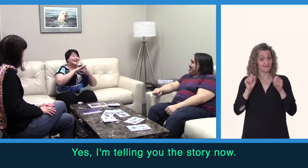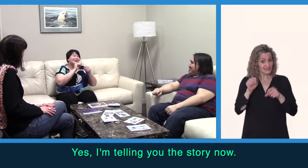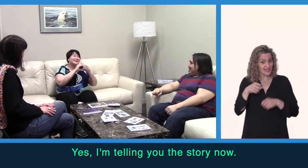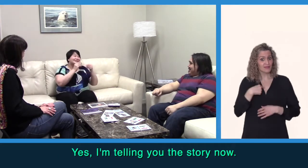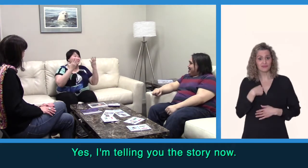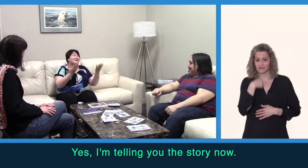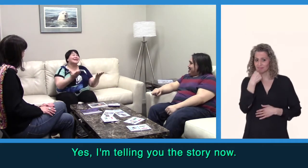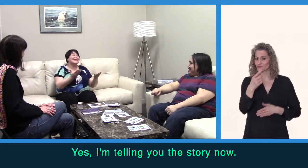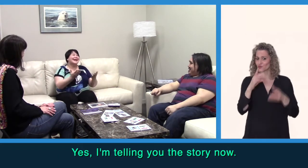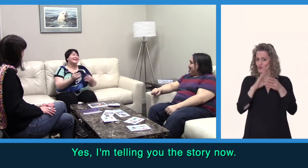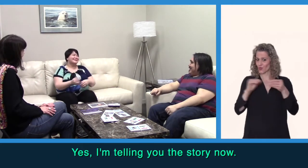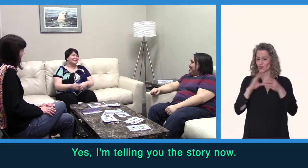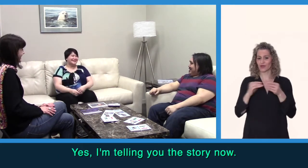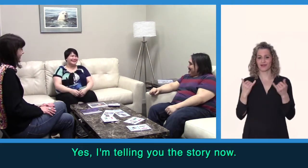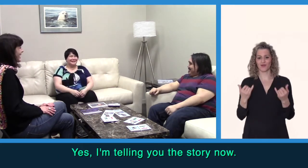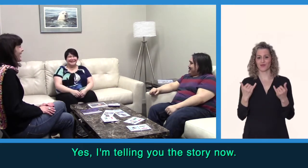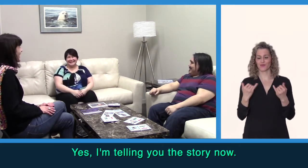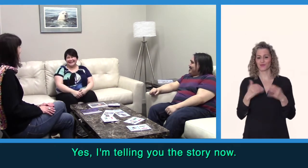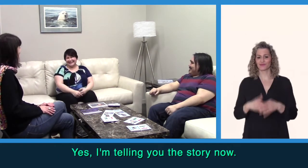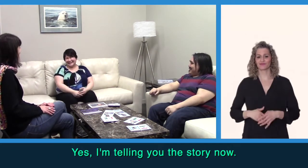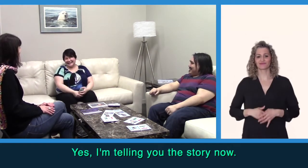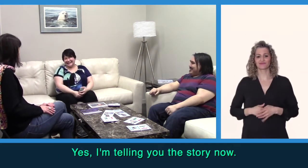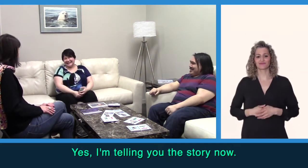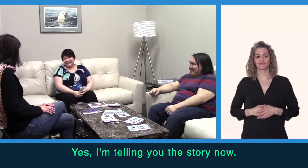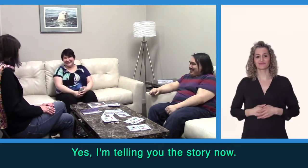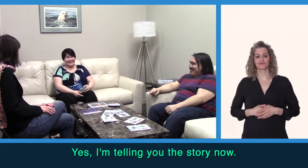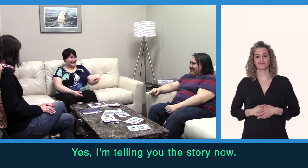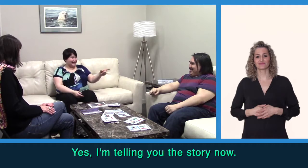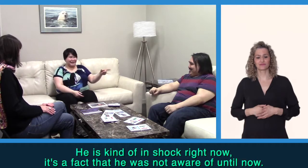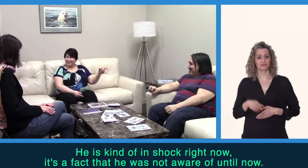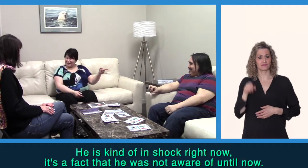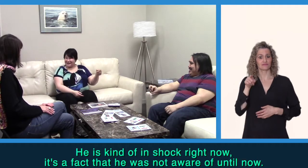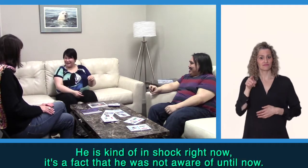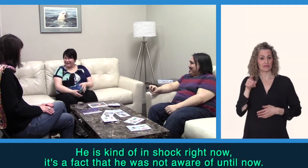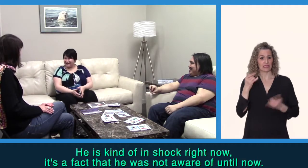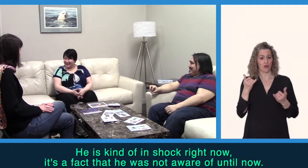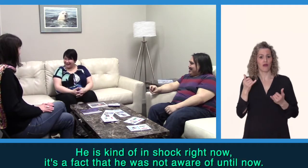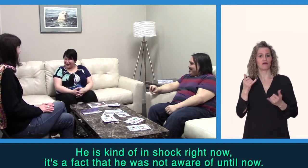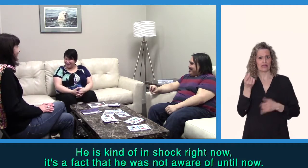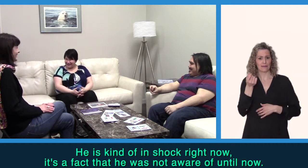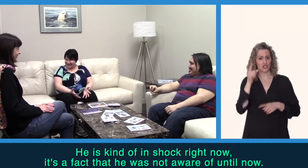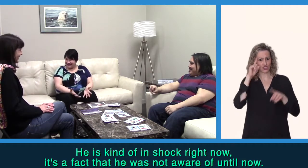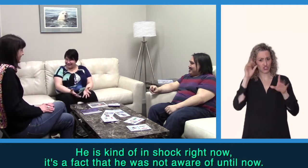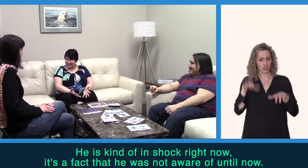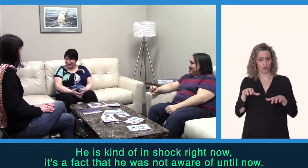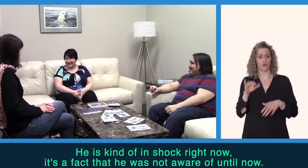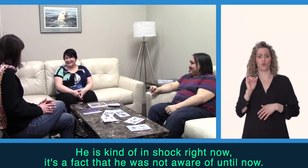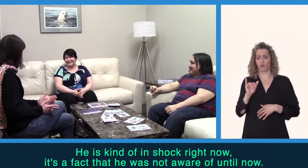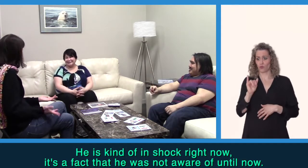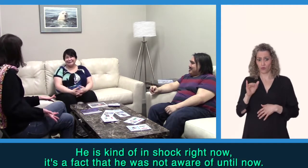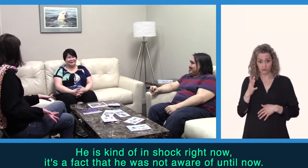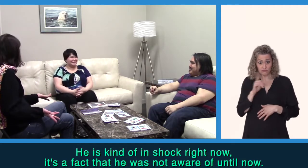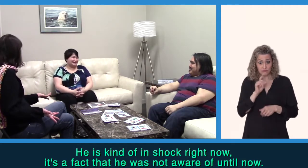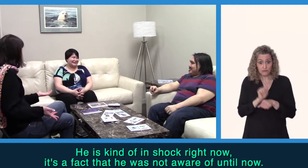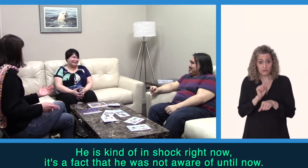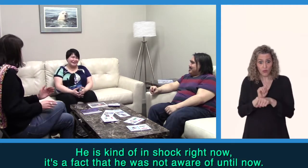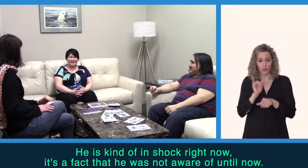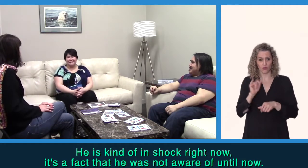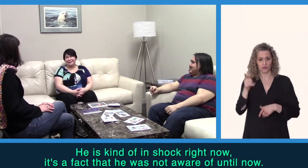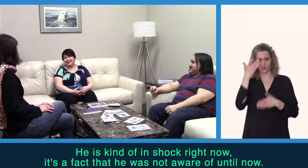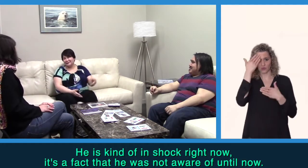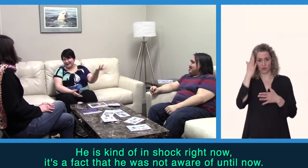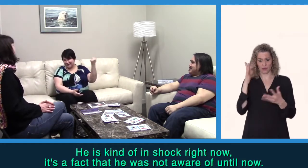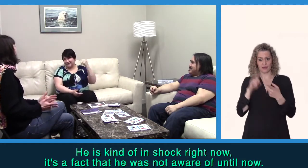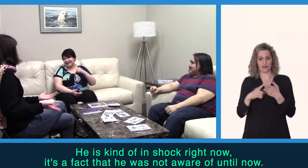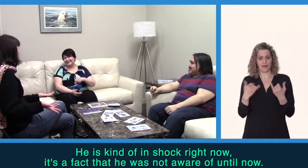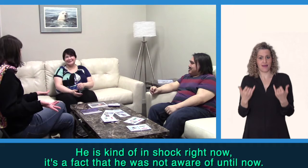I'm telling you the story now. He's kind of in shock right now, right? It's a fact he